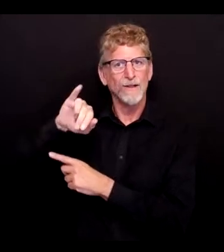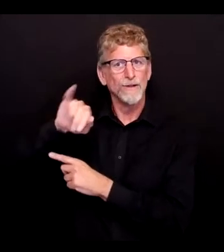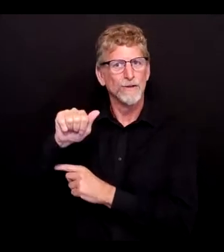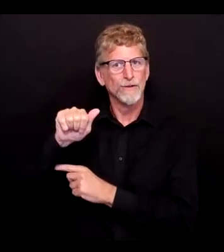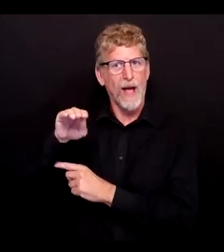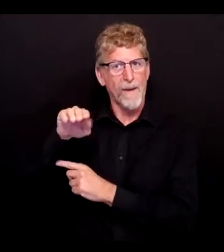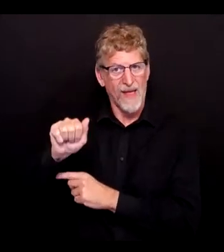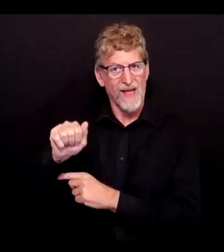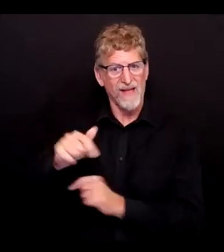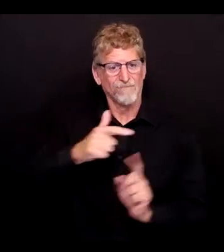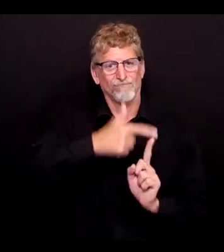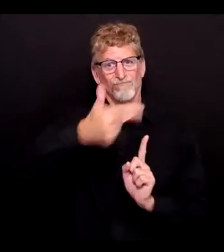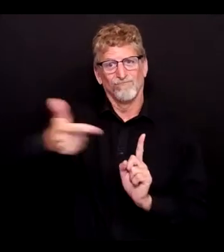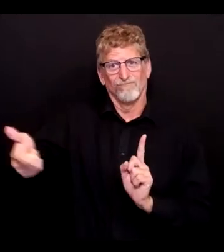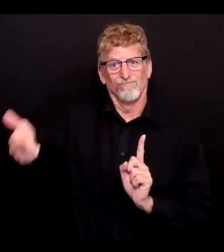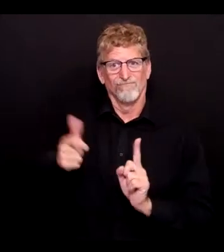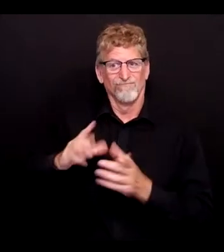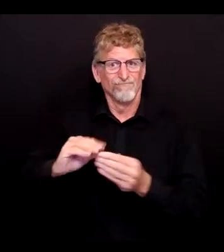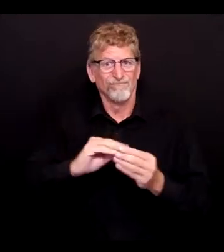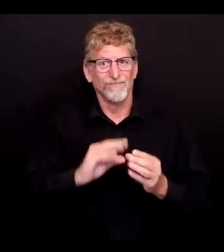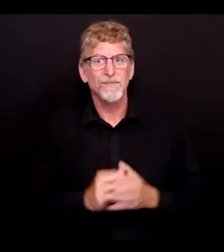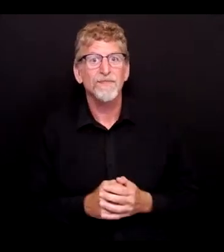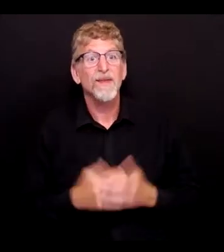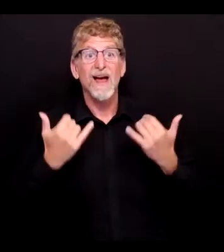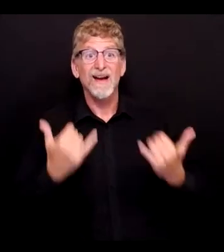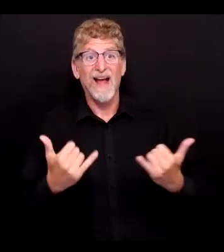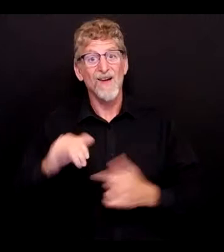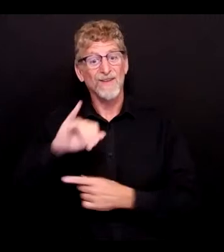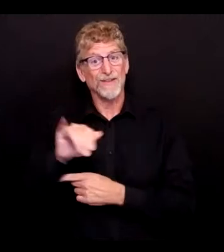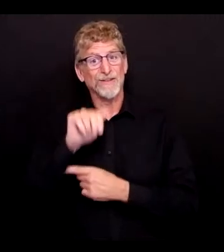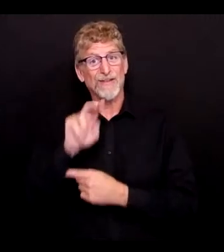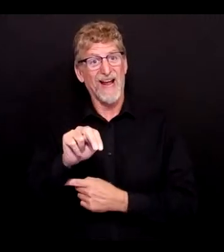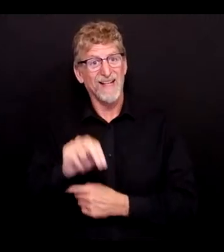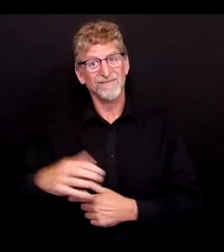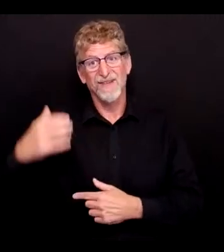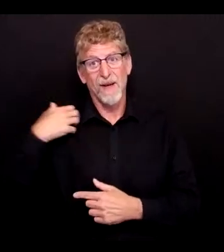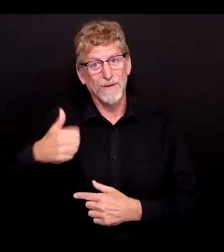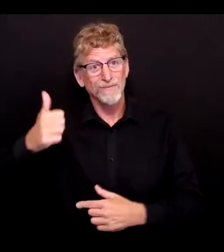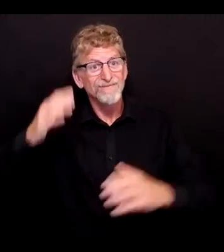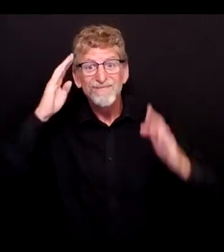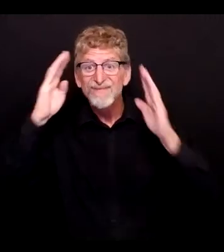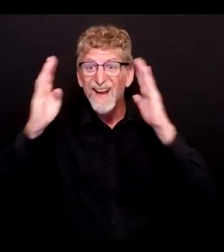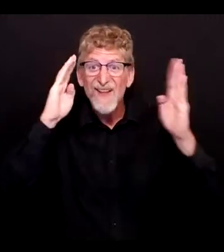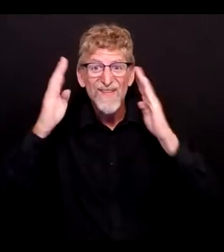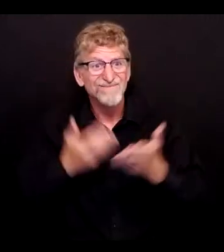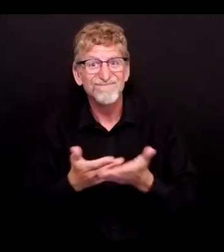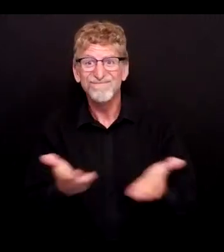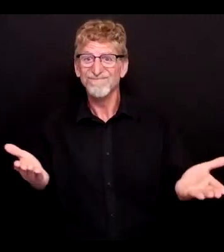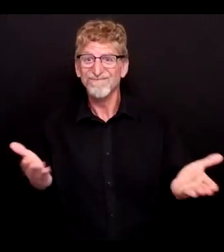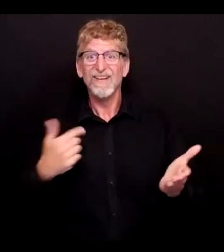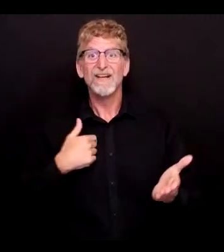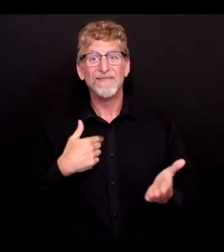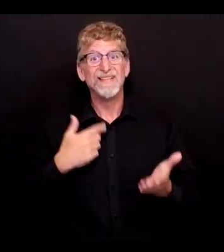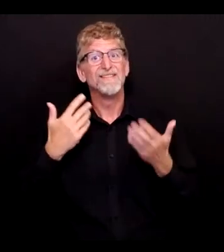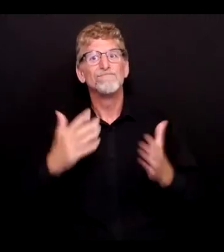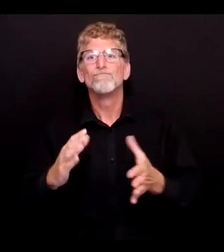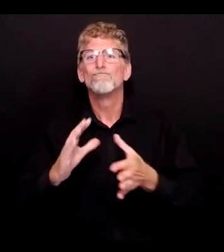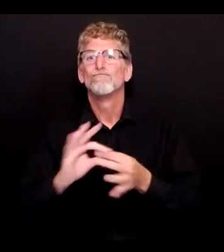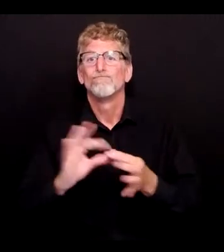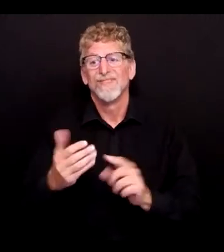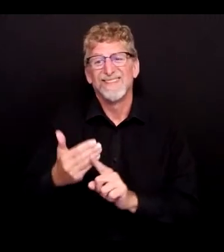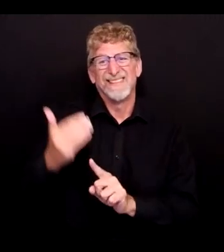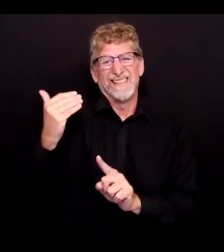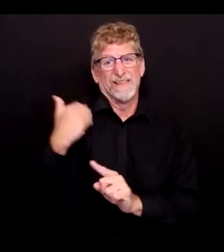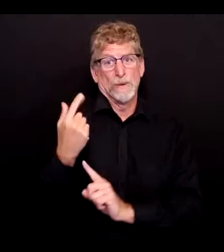afternoon, everyone. Since we spoke on Tuesday, the situation around the world and in the United States remains